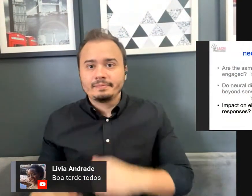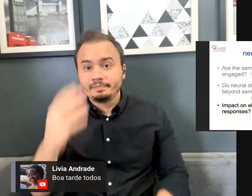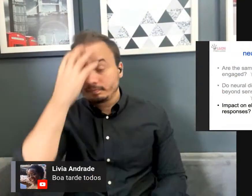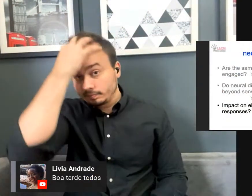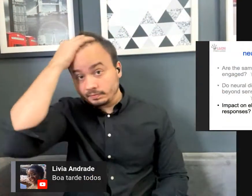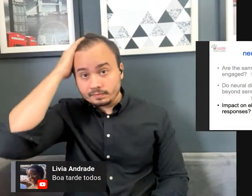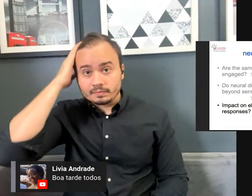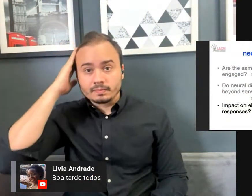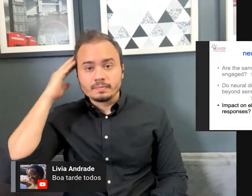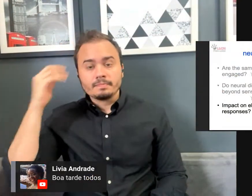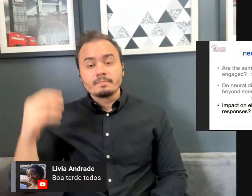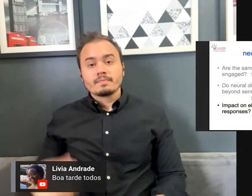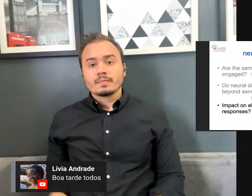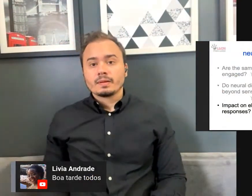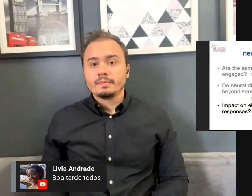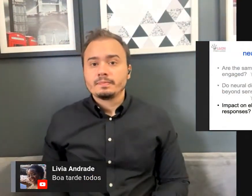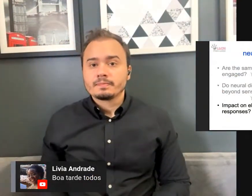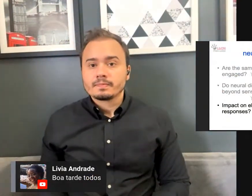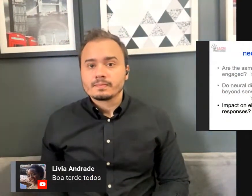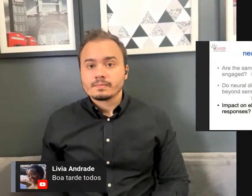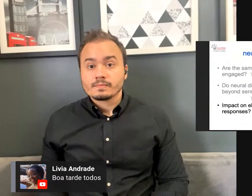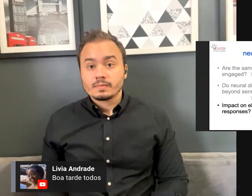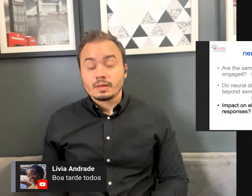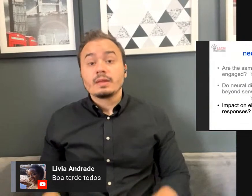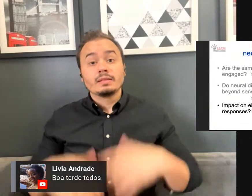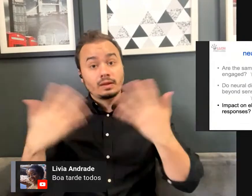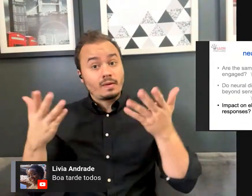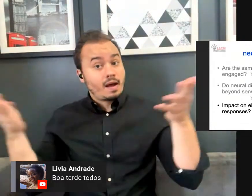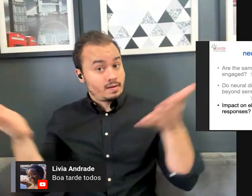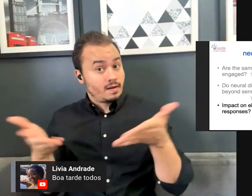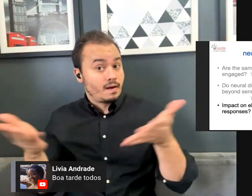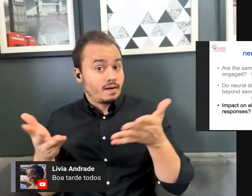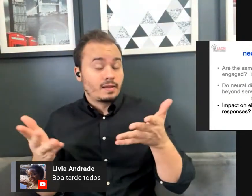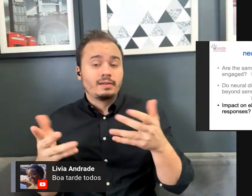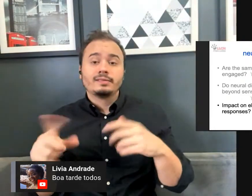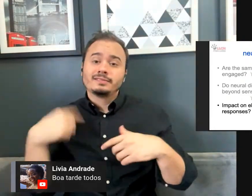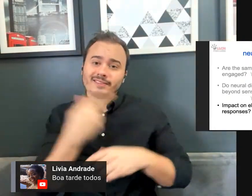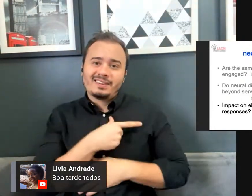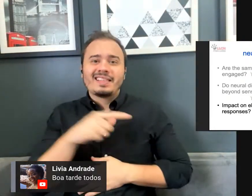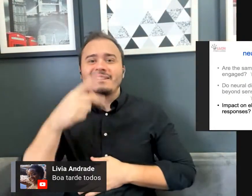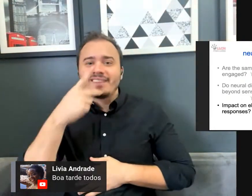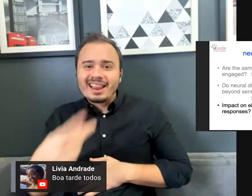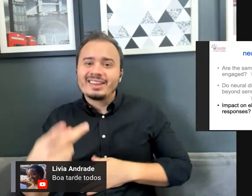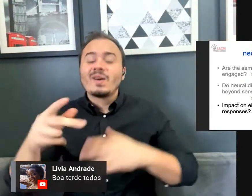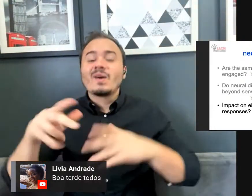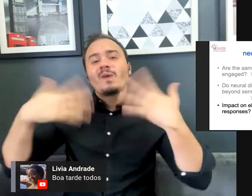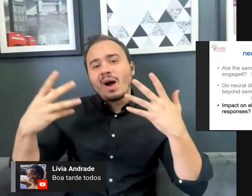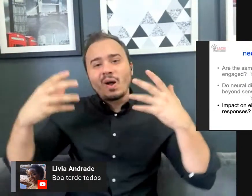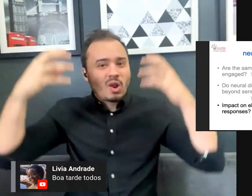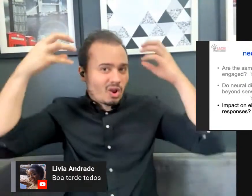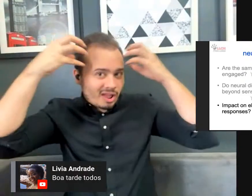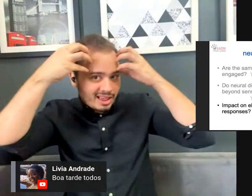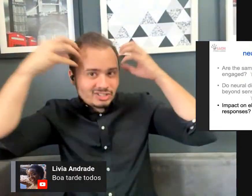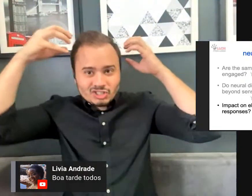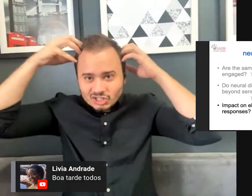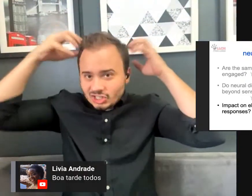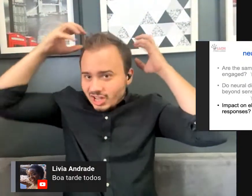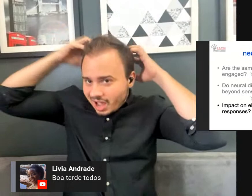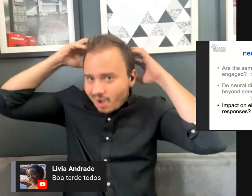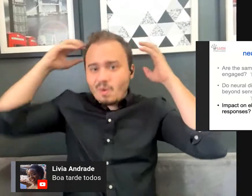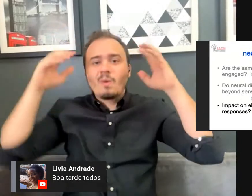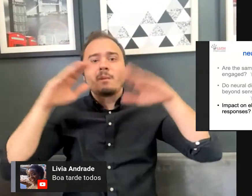So now, turning away from just looking at basically locations of activation, we're going to look at the